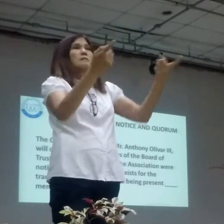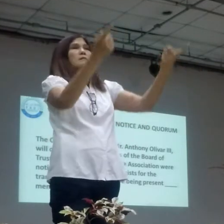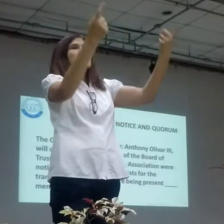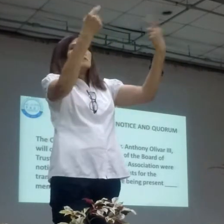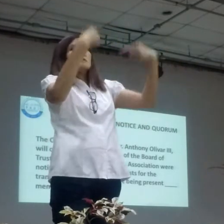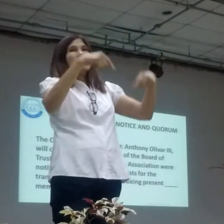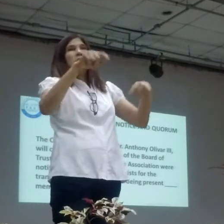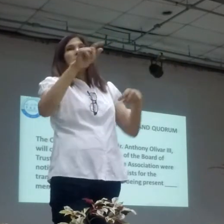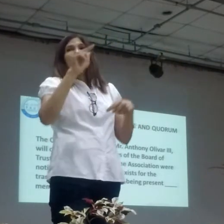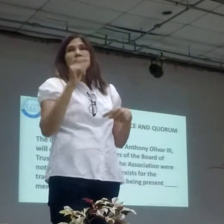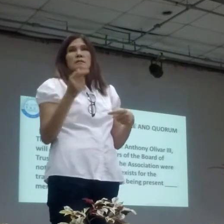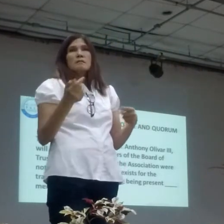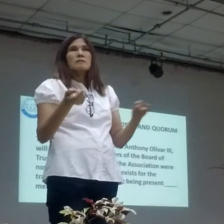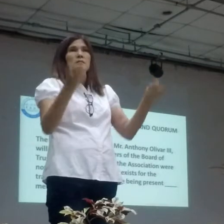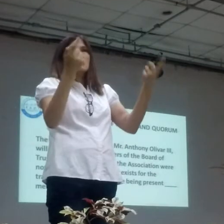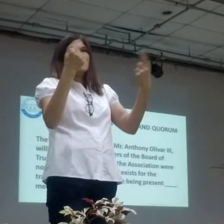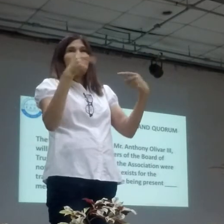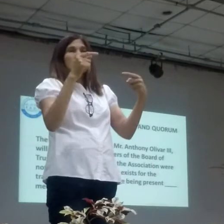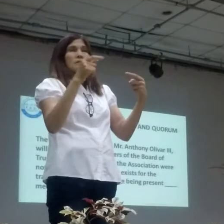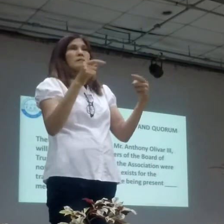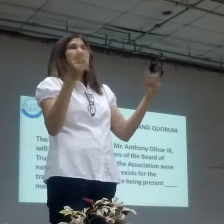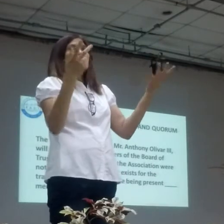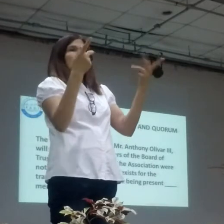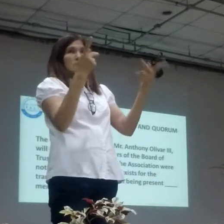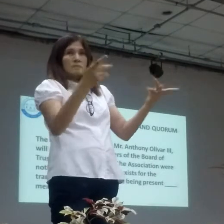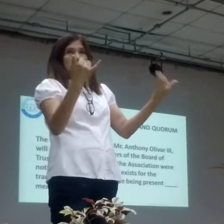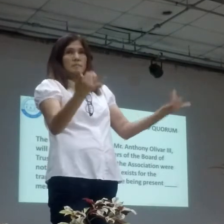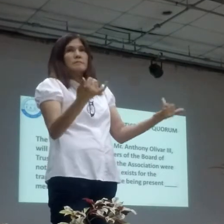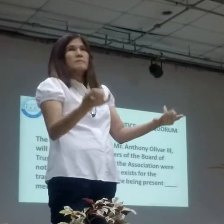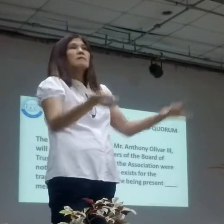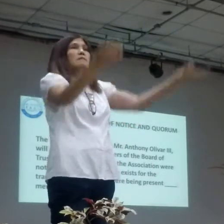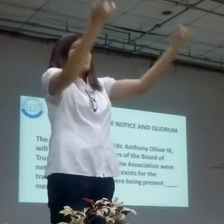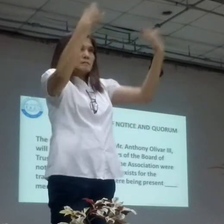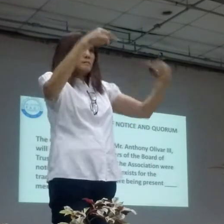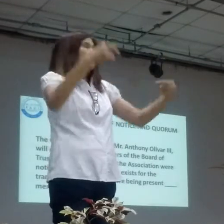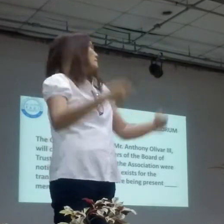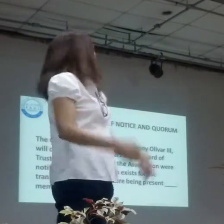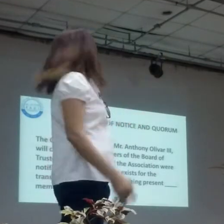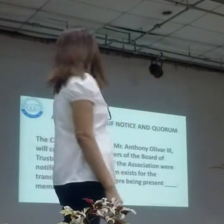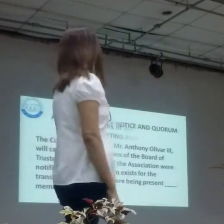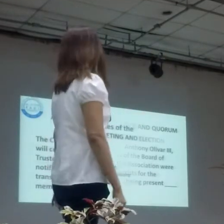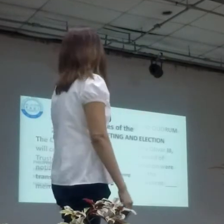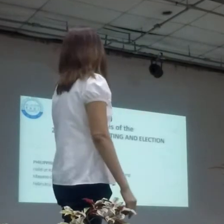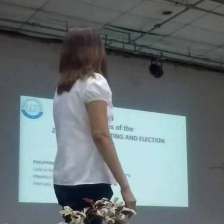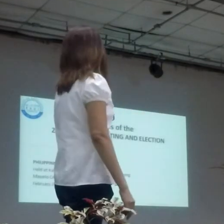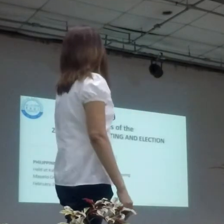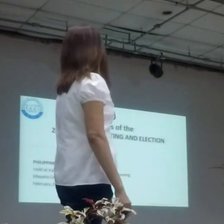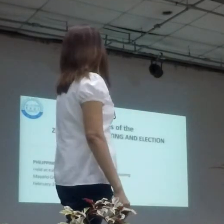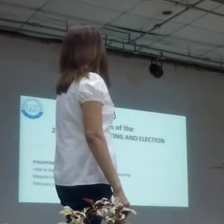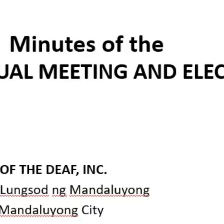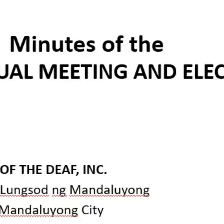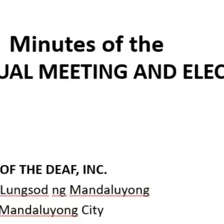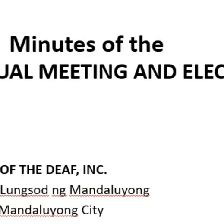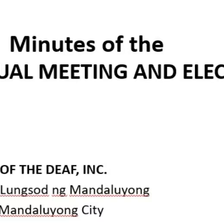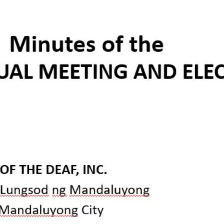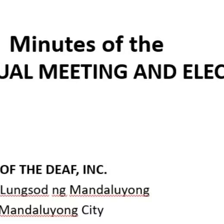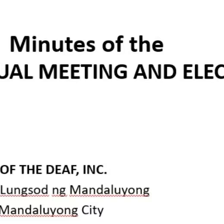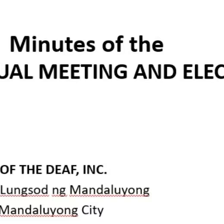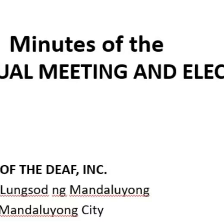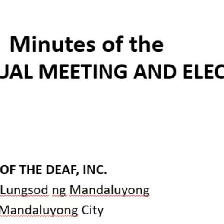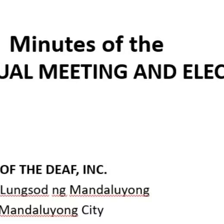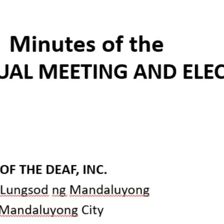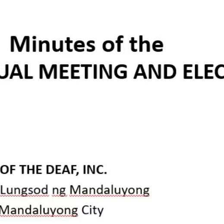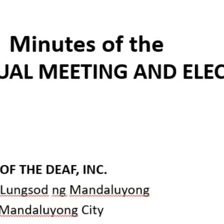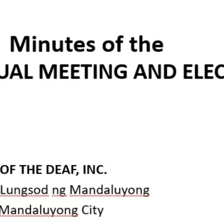so we will count them as present when they come in. Okay? So,